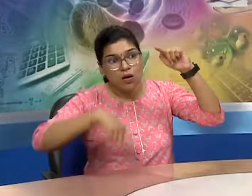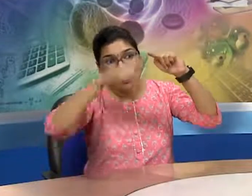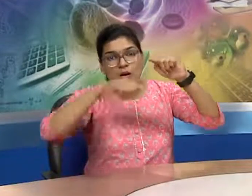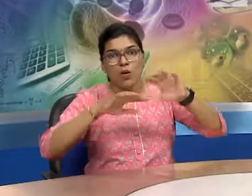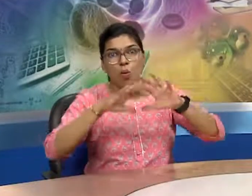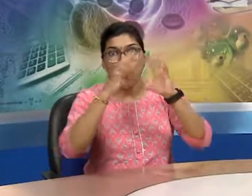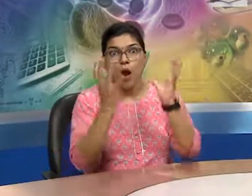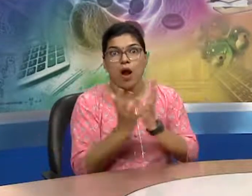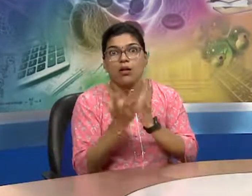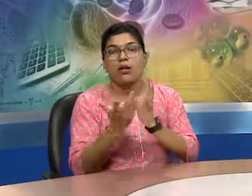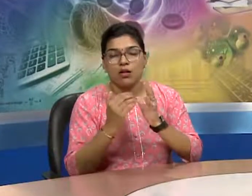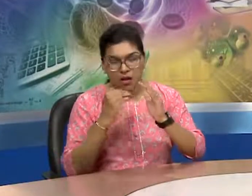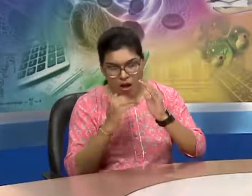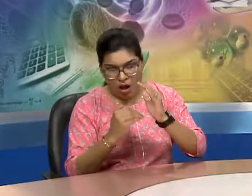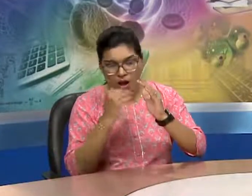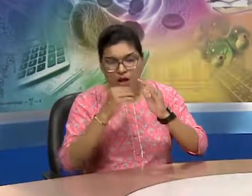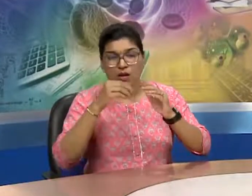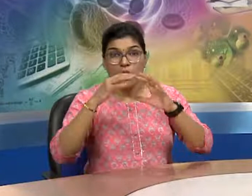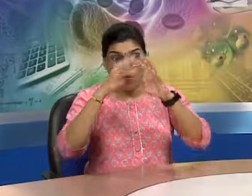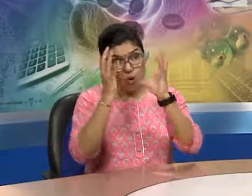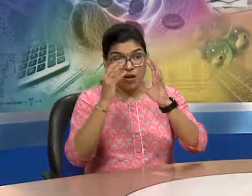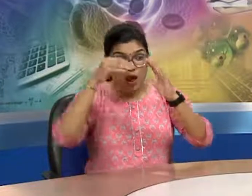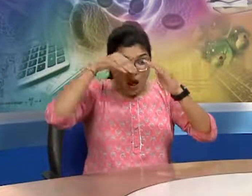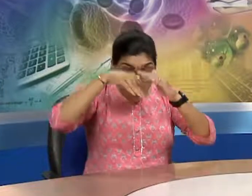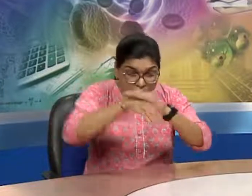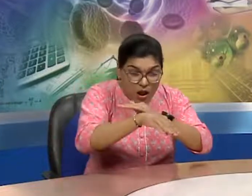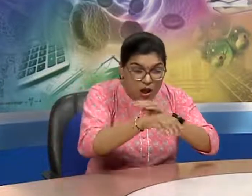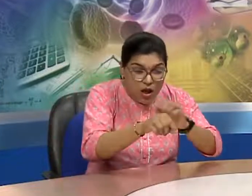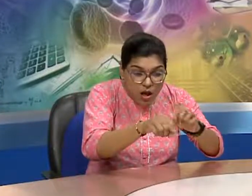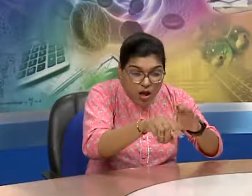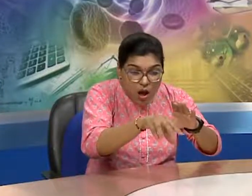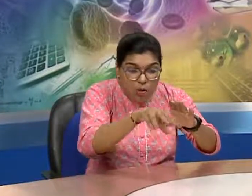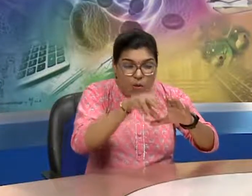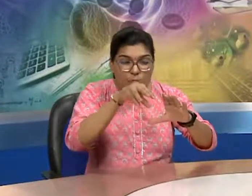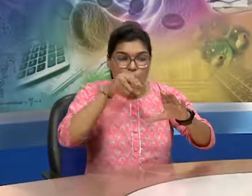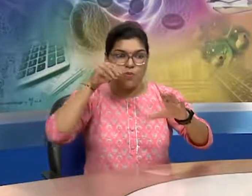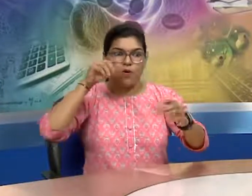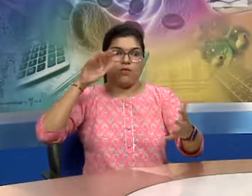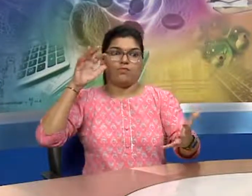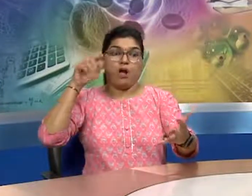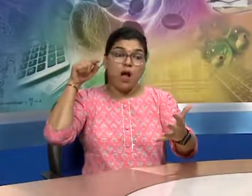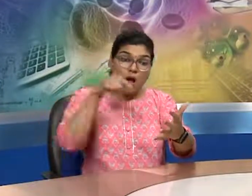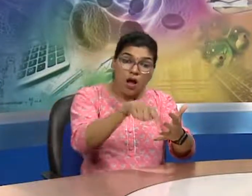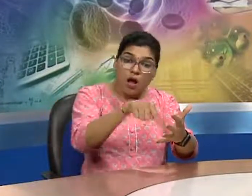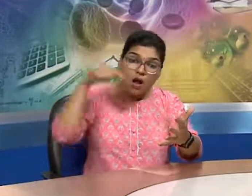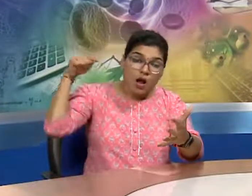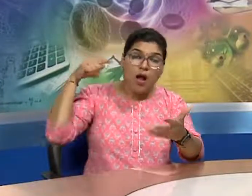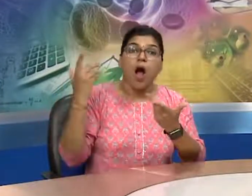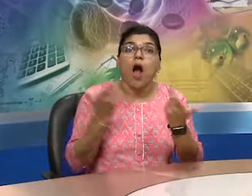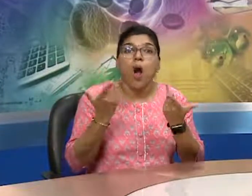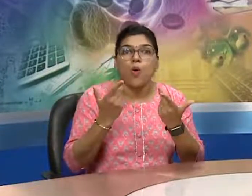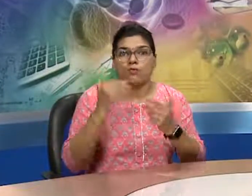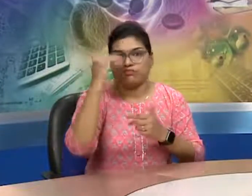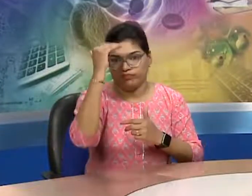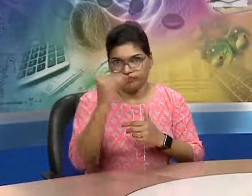Let us now understand the levels of organization from individual to biosphere in nature.